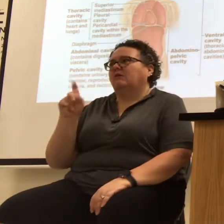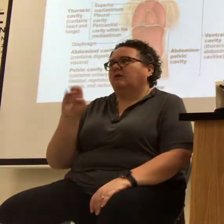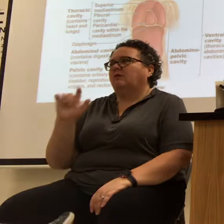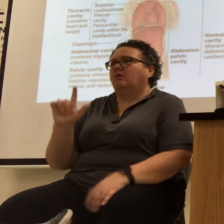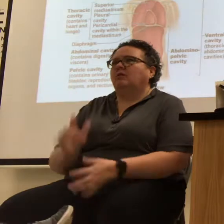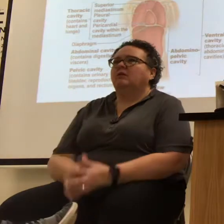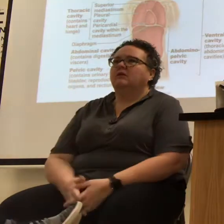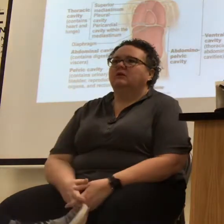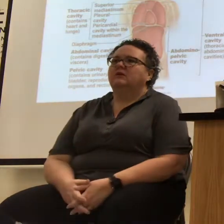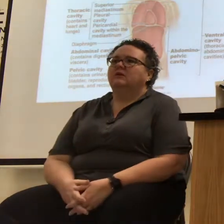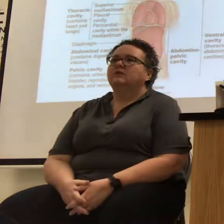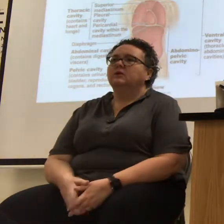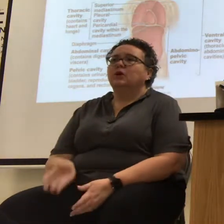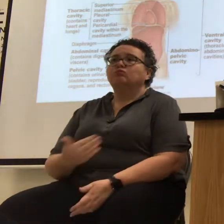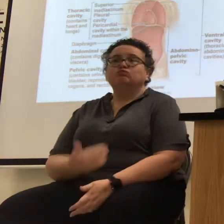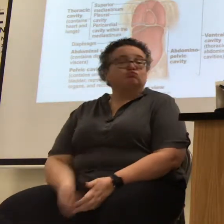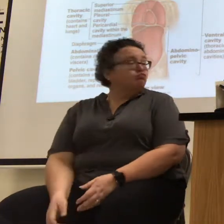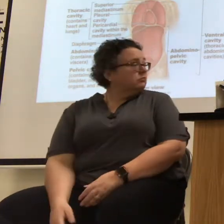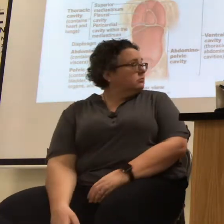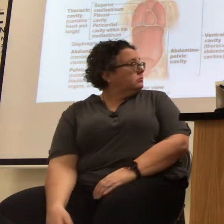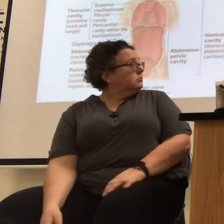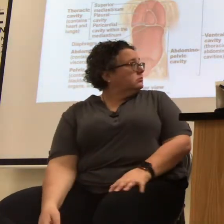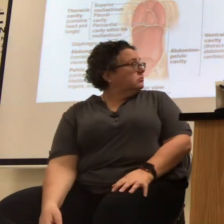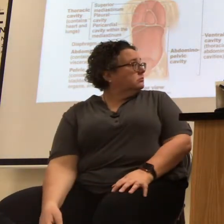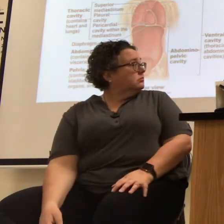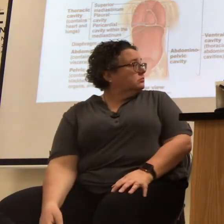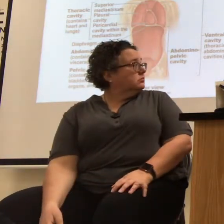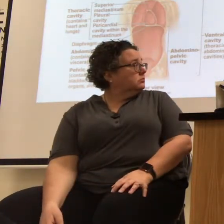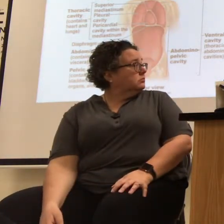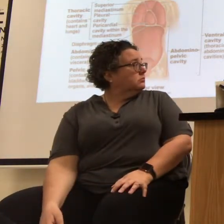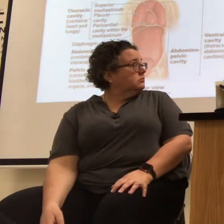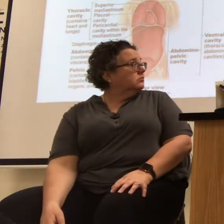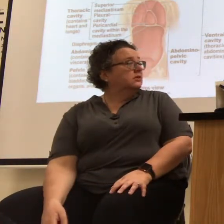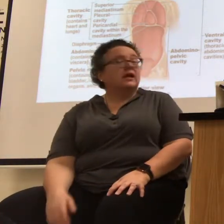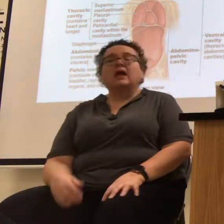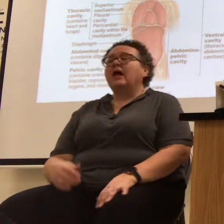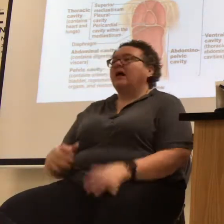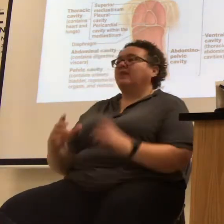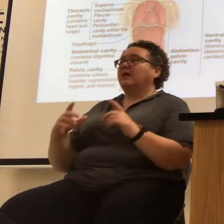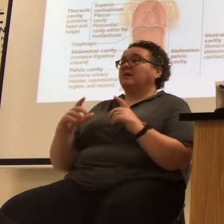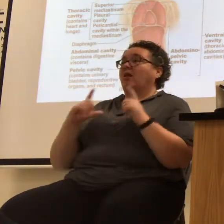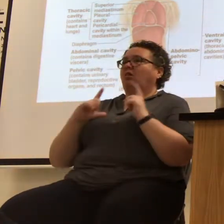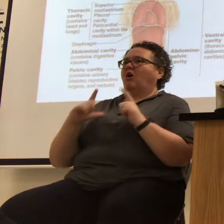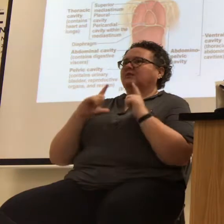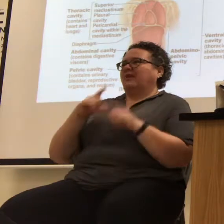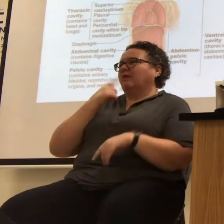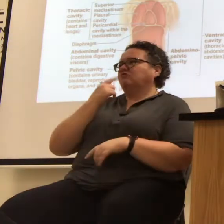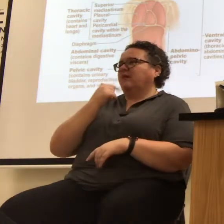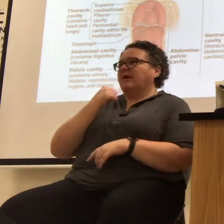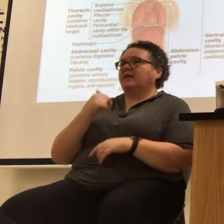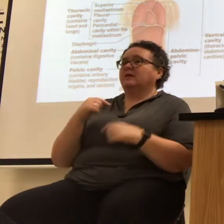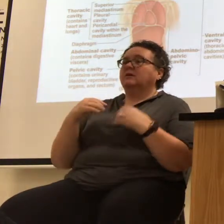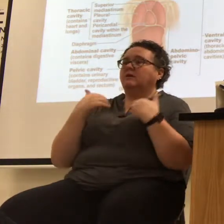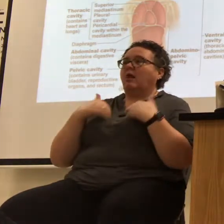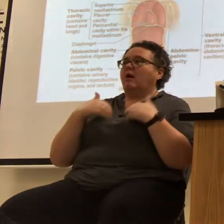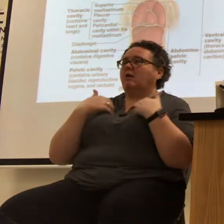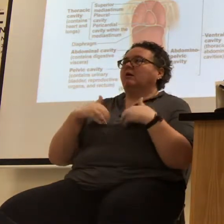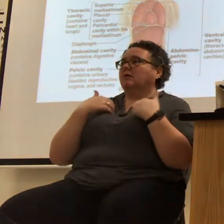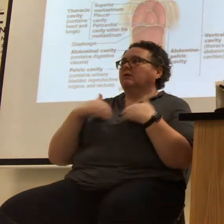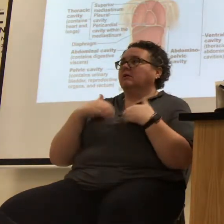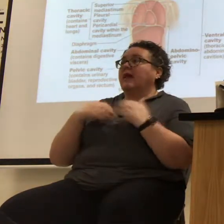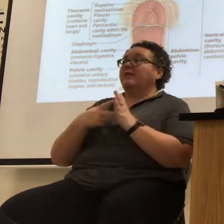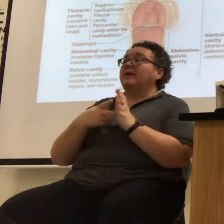Lungs kind of like take up space around it. In red, those are the lungs, and you draw a double membrane around those.